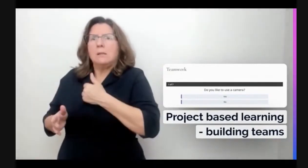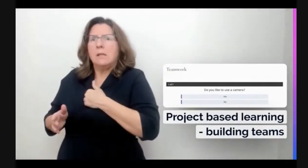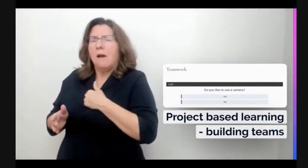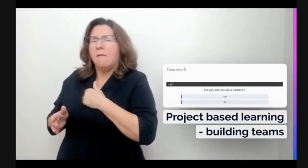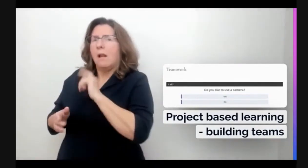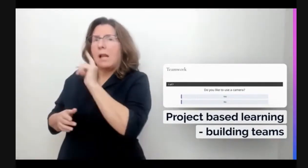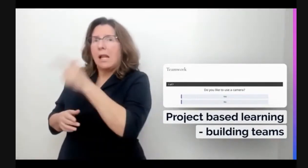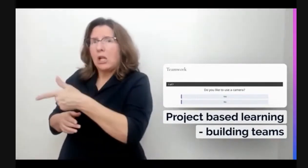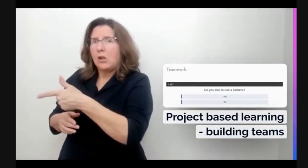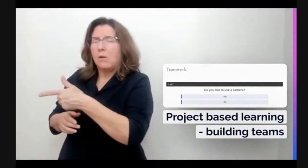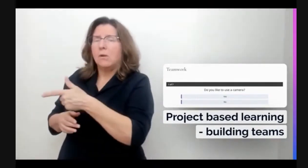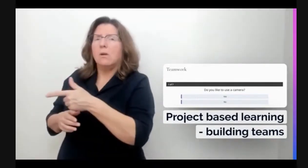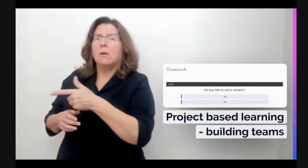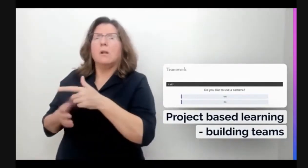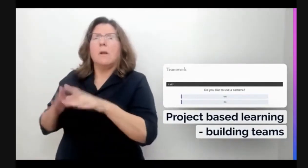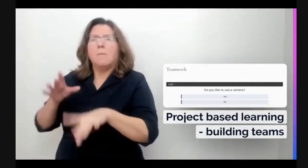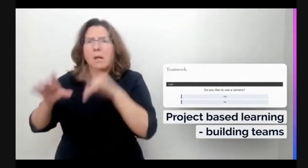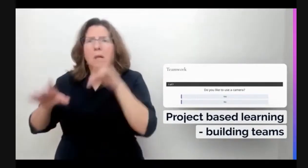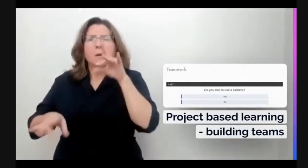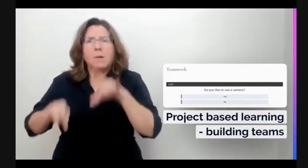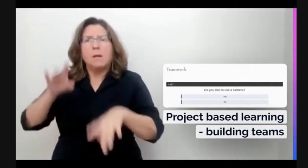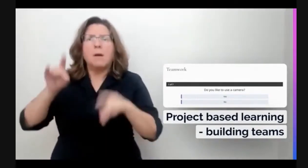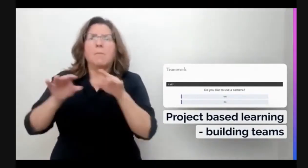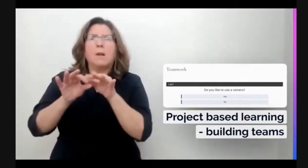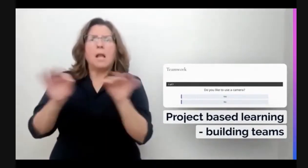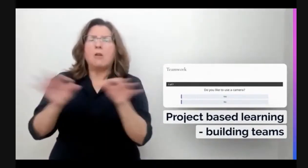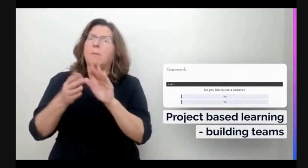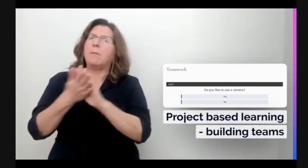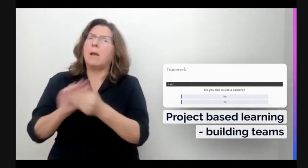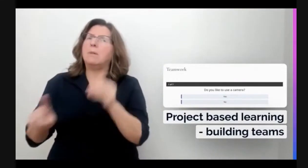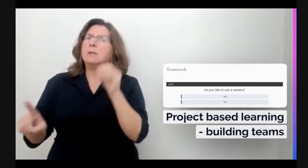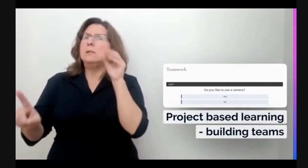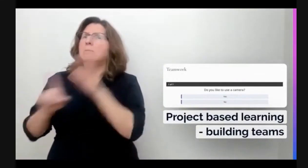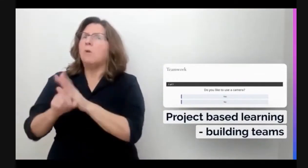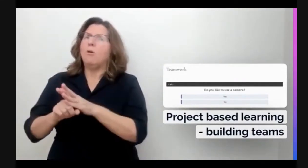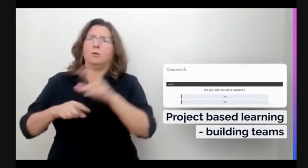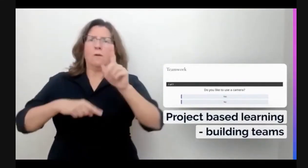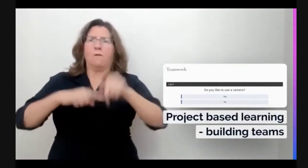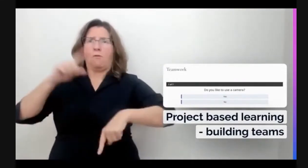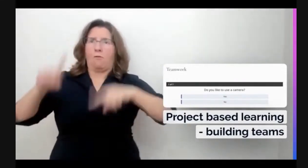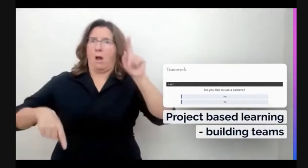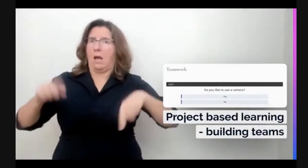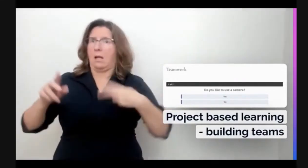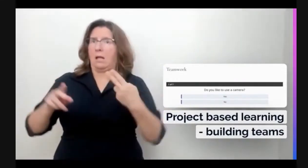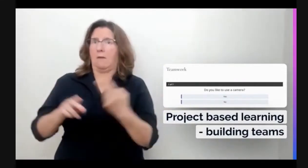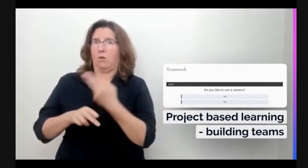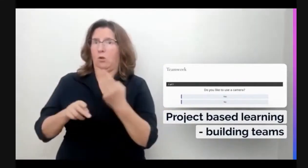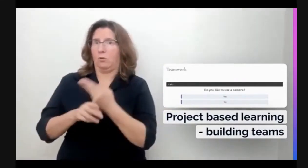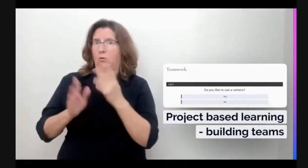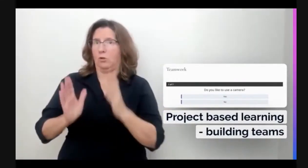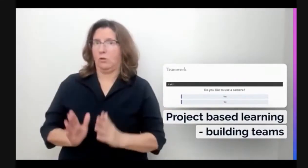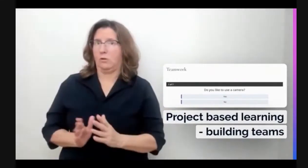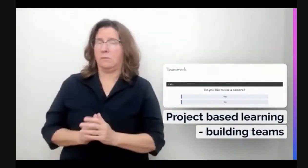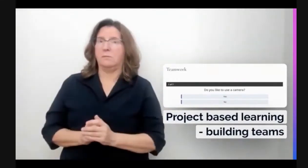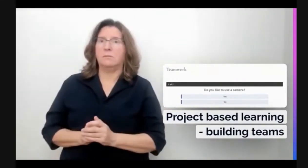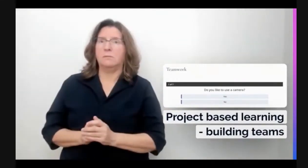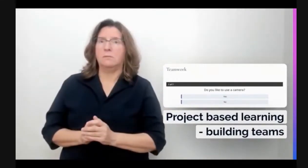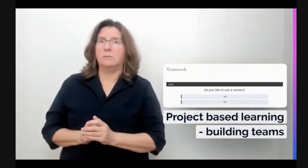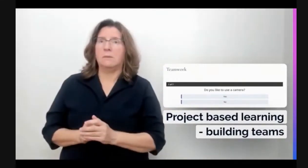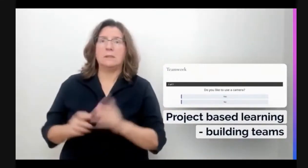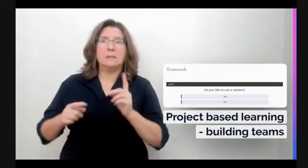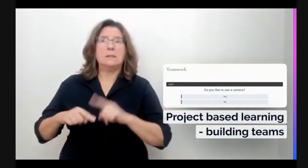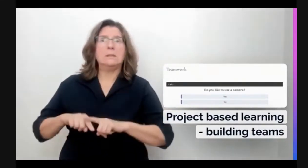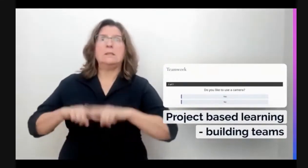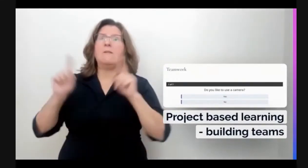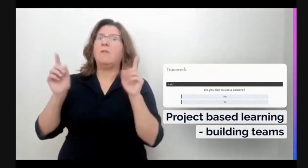learning exposes the students to multiple communication events, which promotes language learning. This type